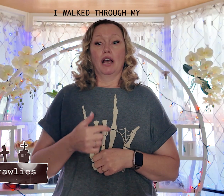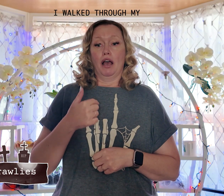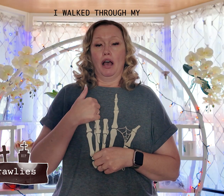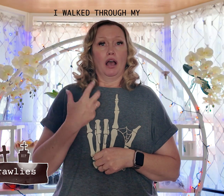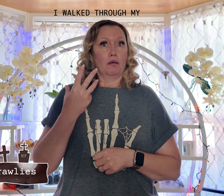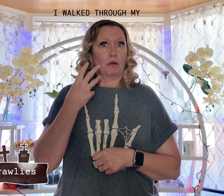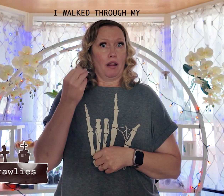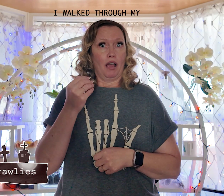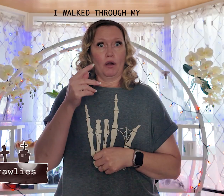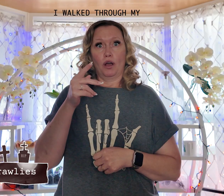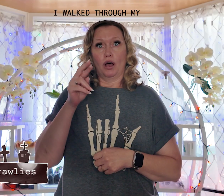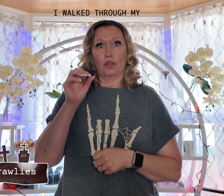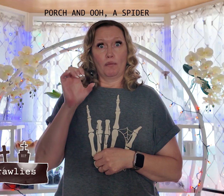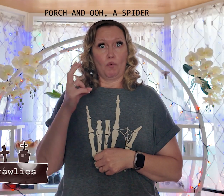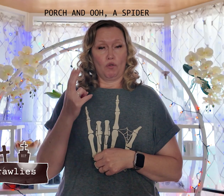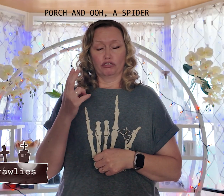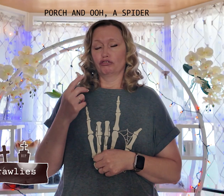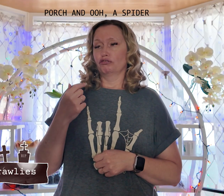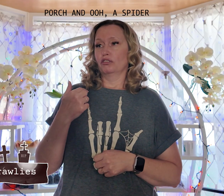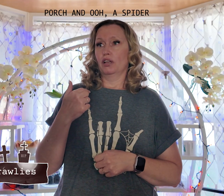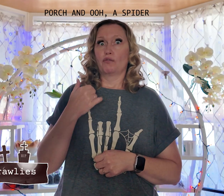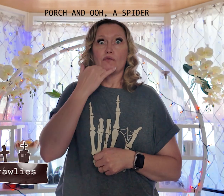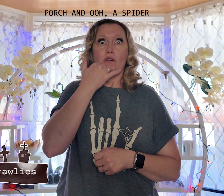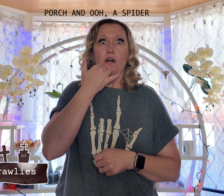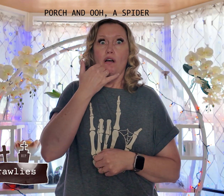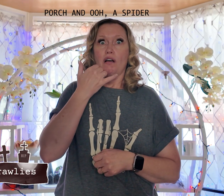through my porch and, ugh, a